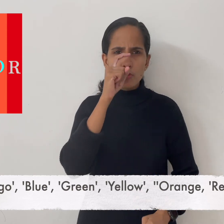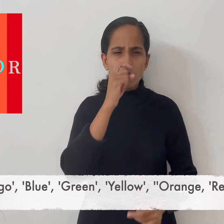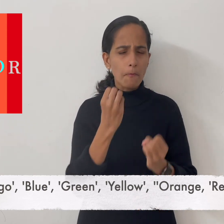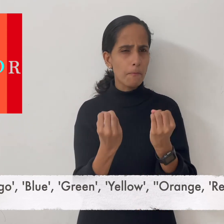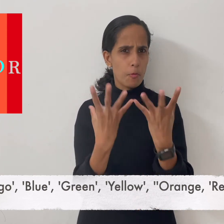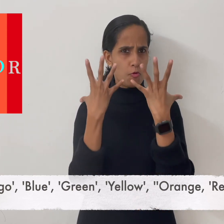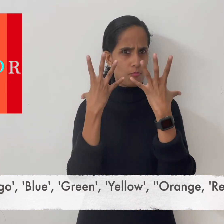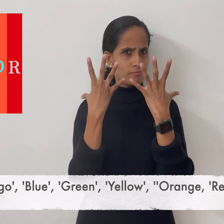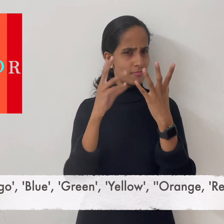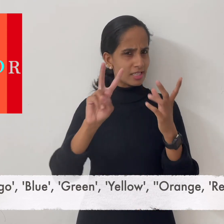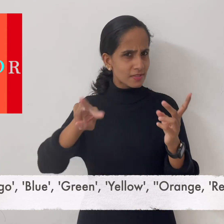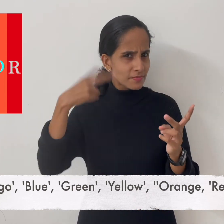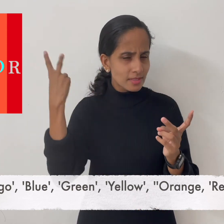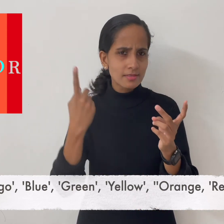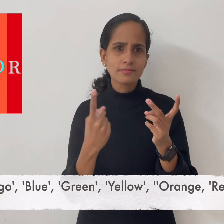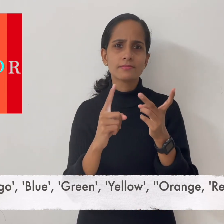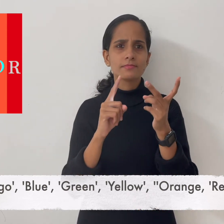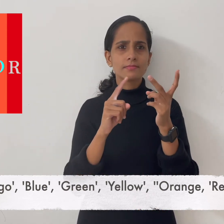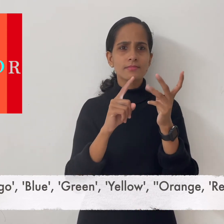indigo, blue,